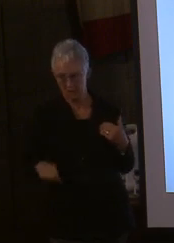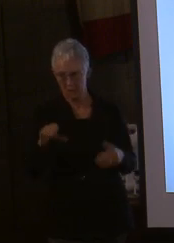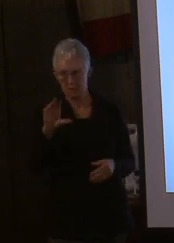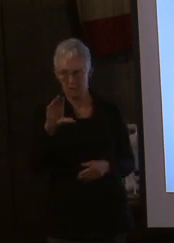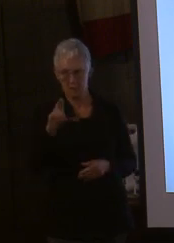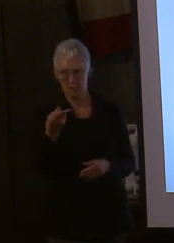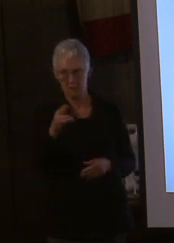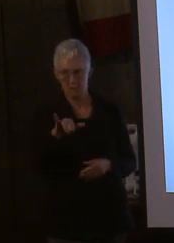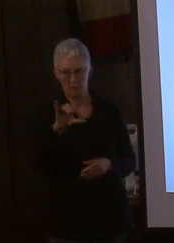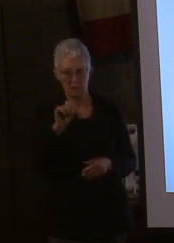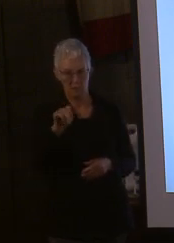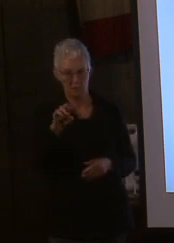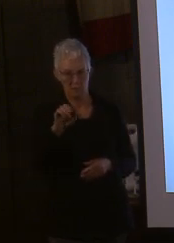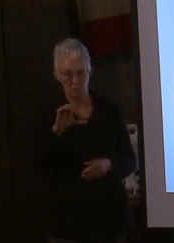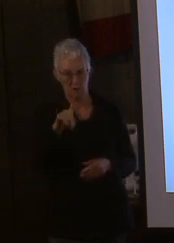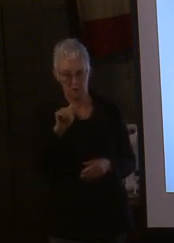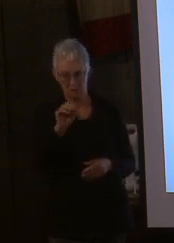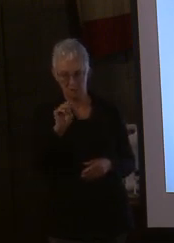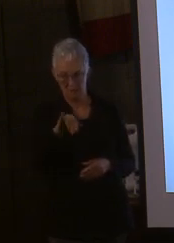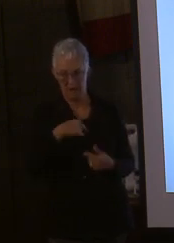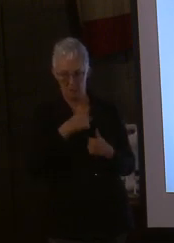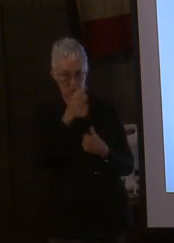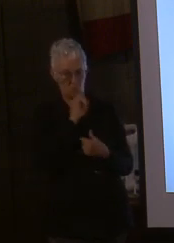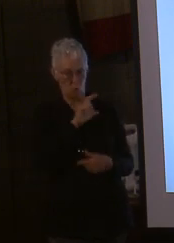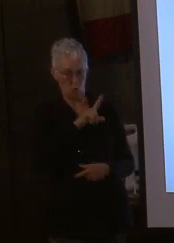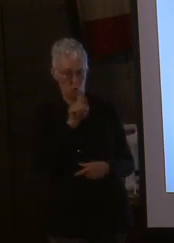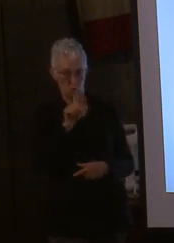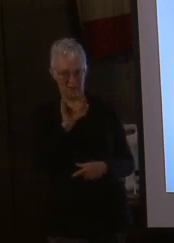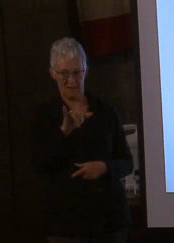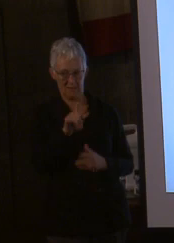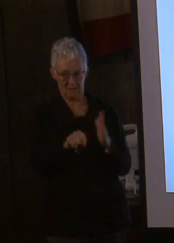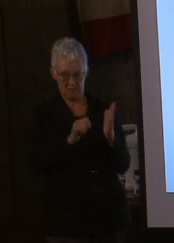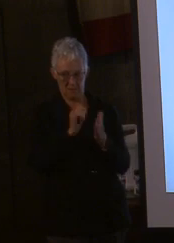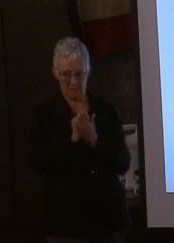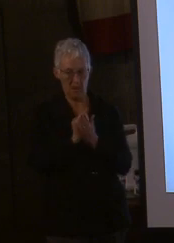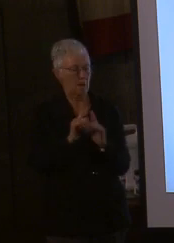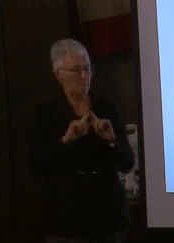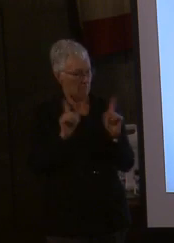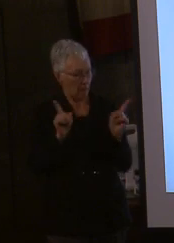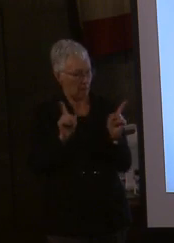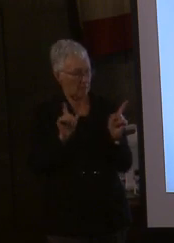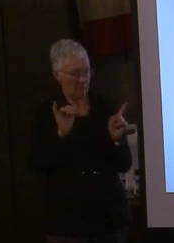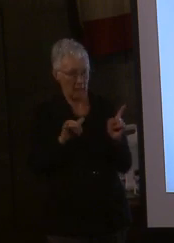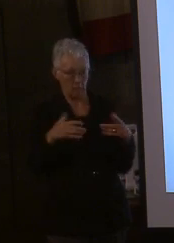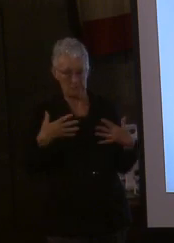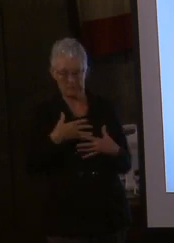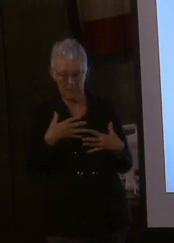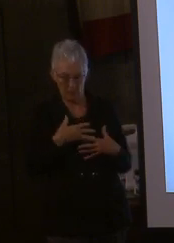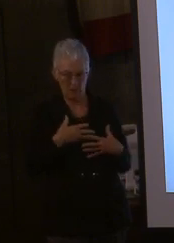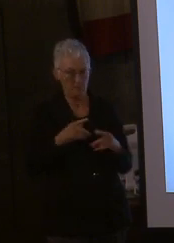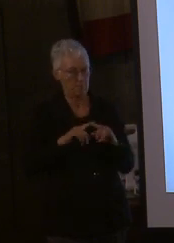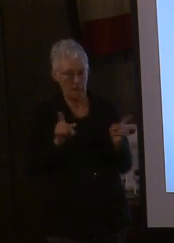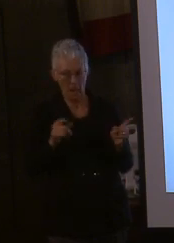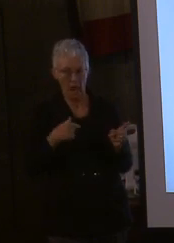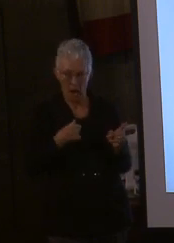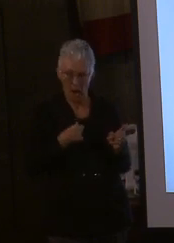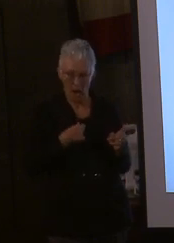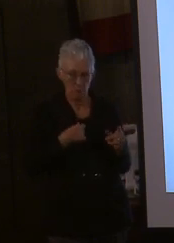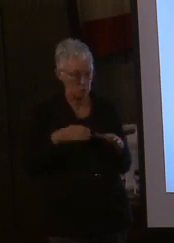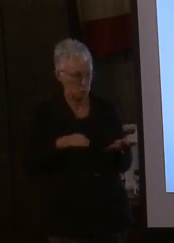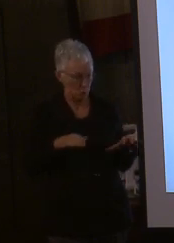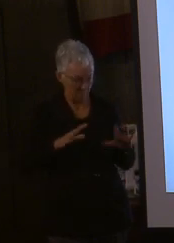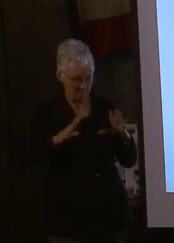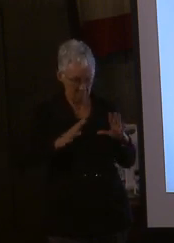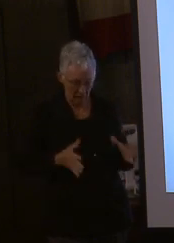years old. While dealing with all of these scary things, though, I remained asymptomatic, and even better, Liam continued to